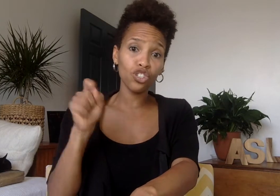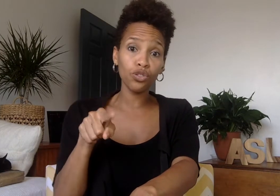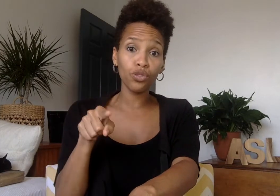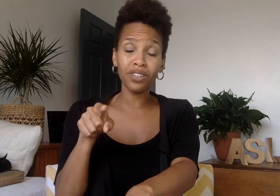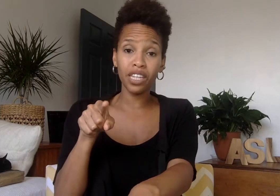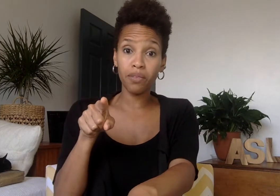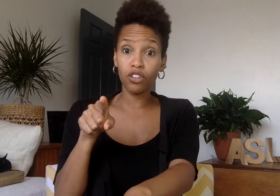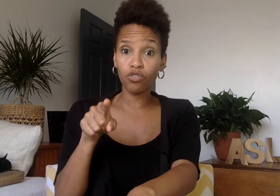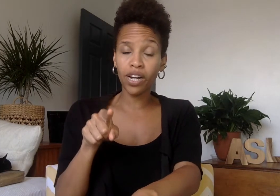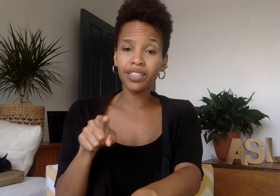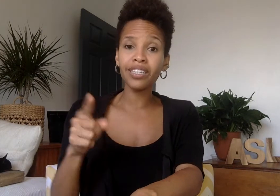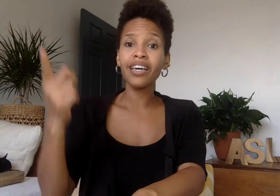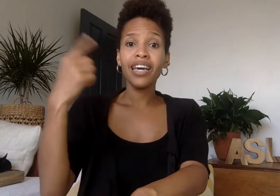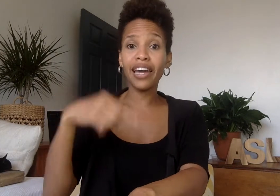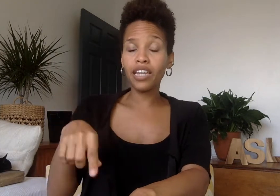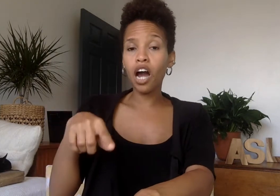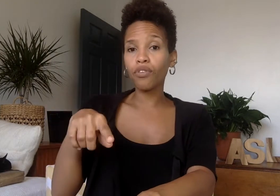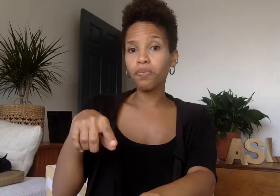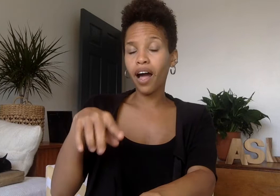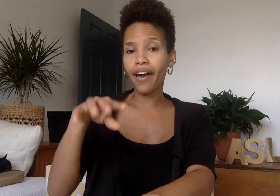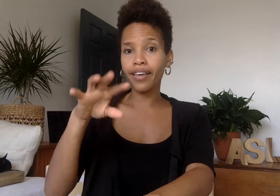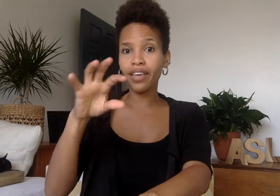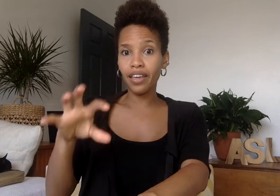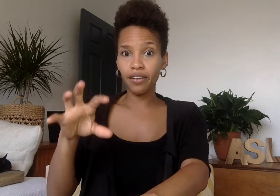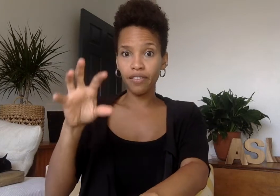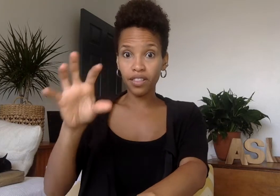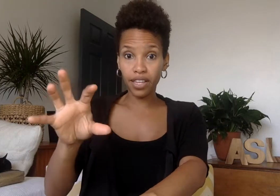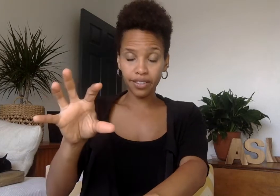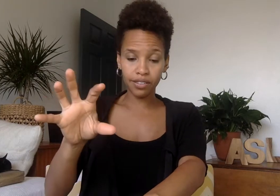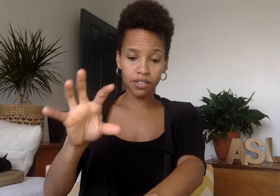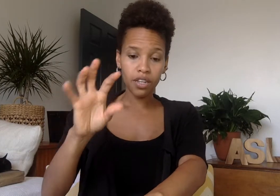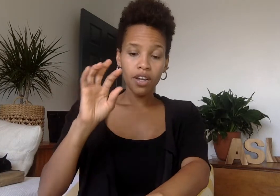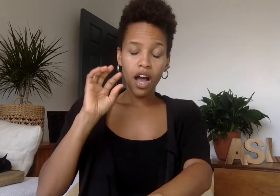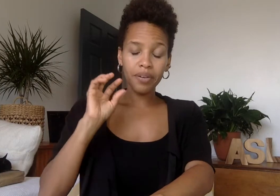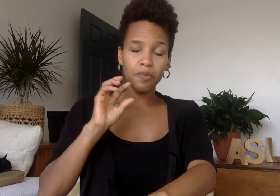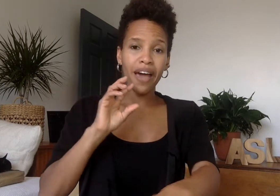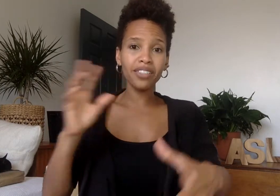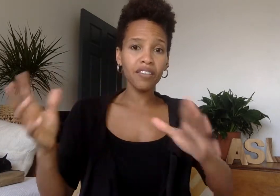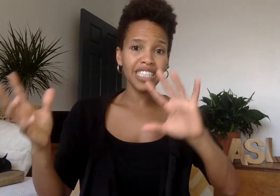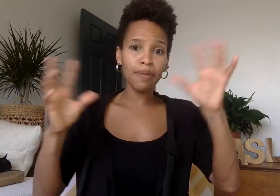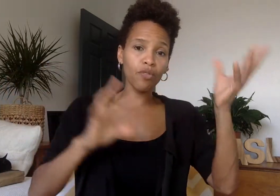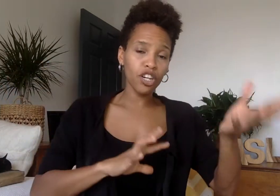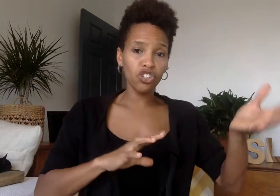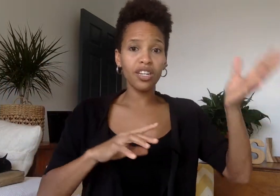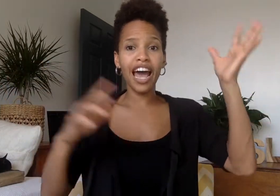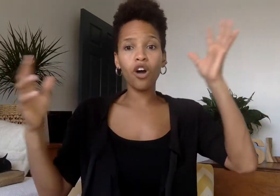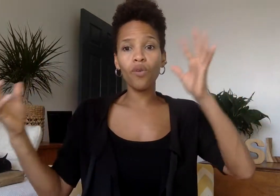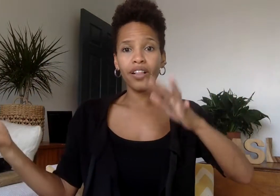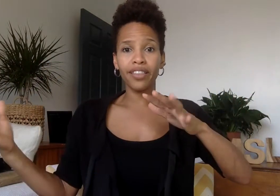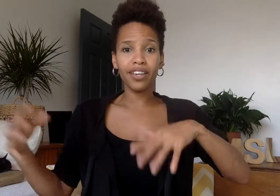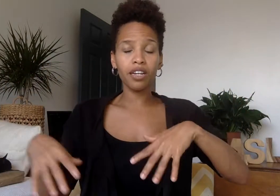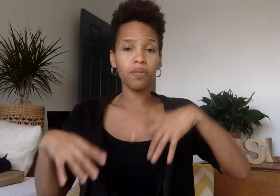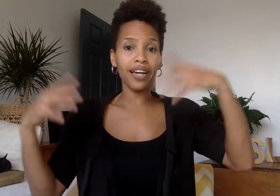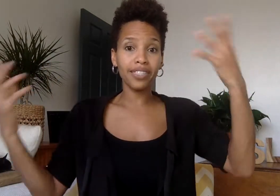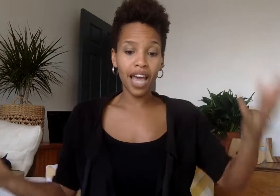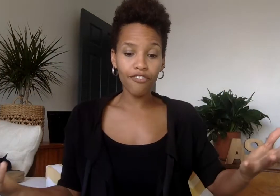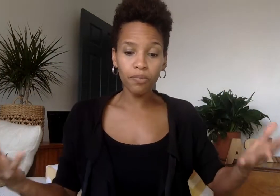shoot you an email directly and not reply in this. It depends on the type of question and how well I think it applies to